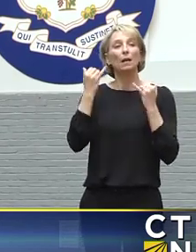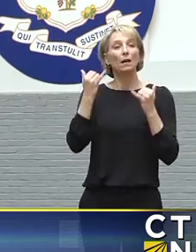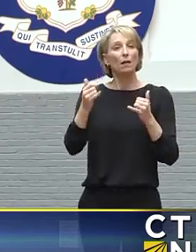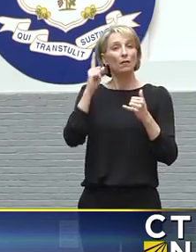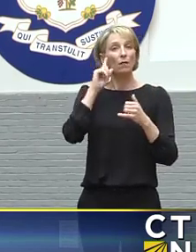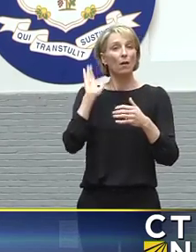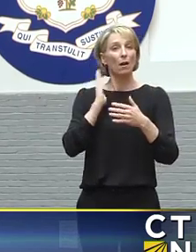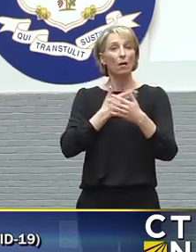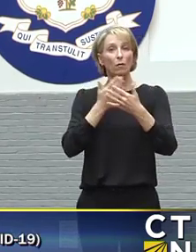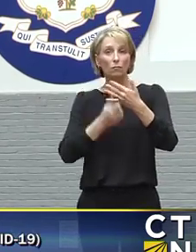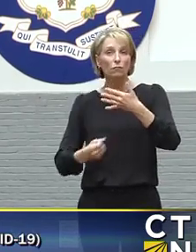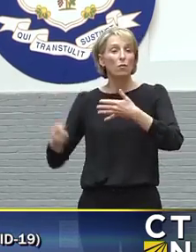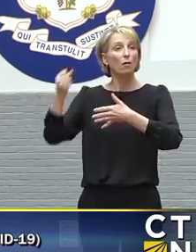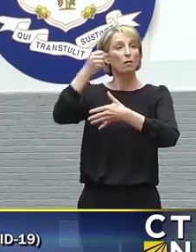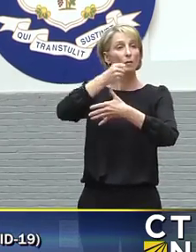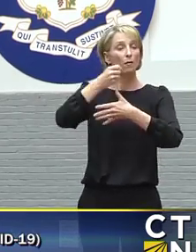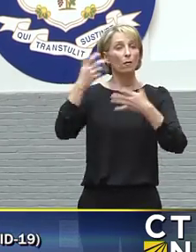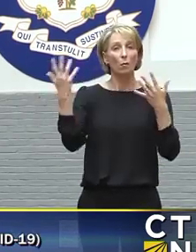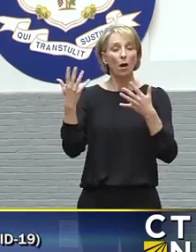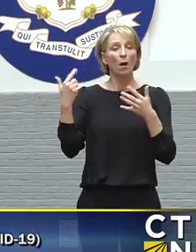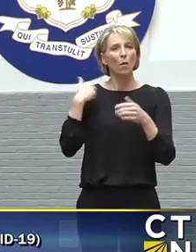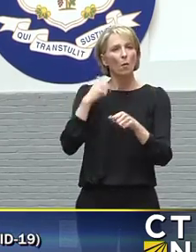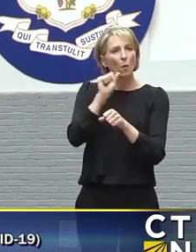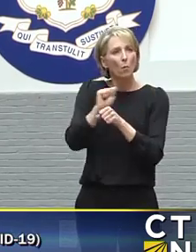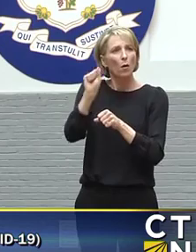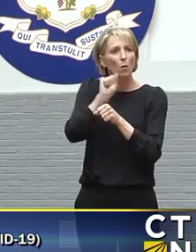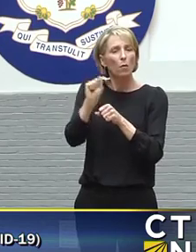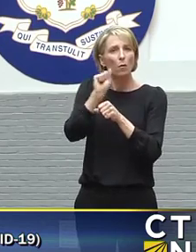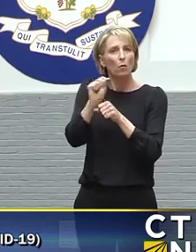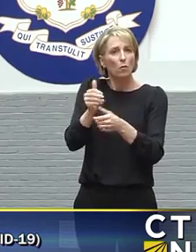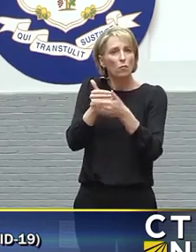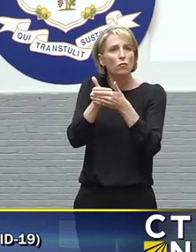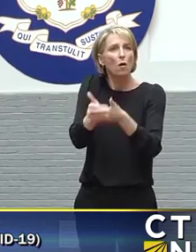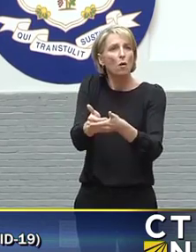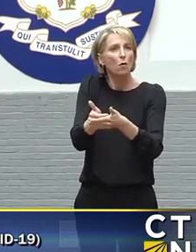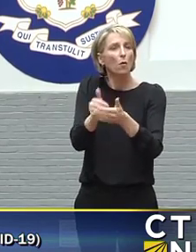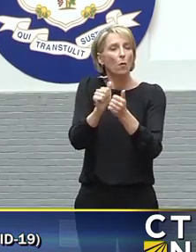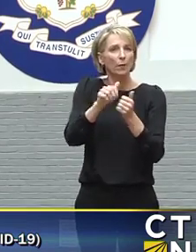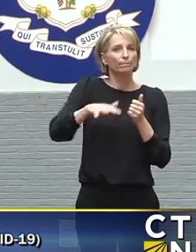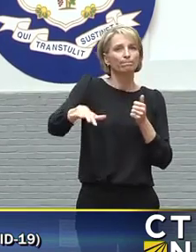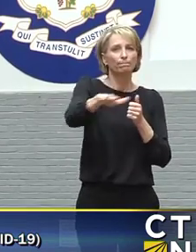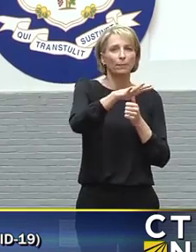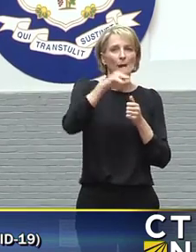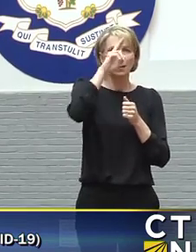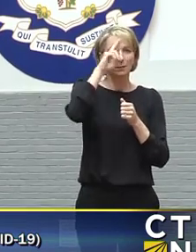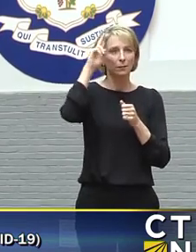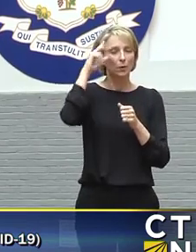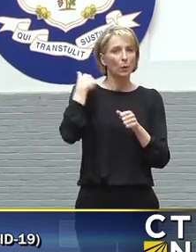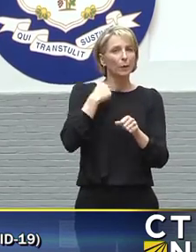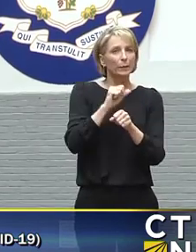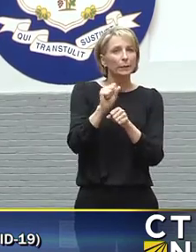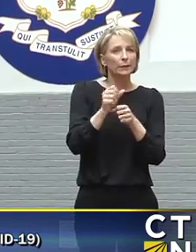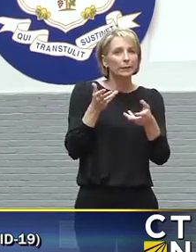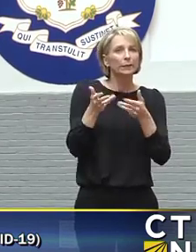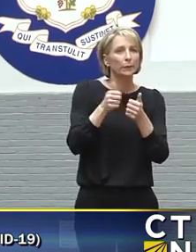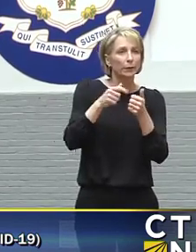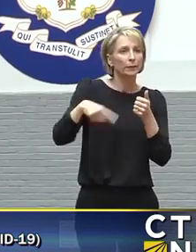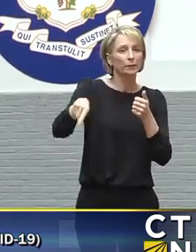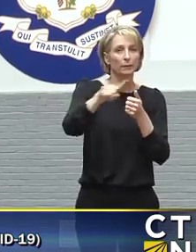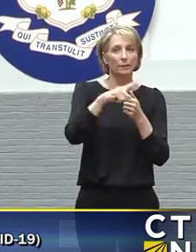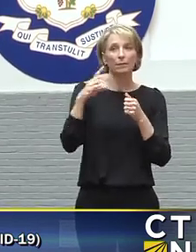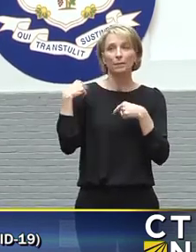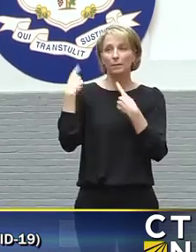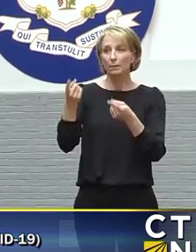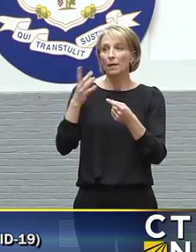priorities. We've been working in very close collaboration with our friends in the hospitals. And we've all emphasized, and